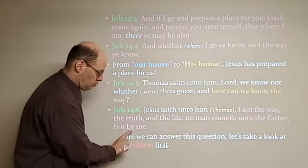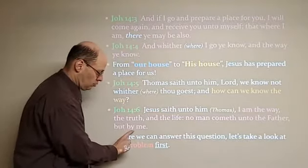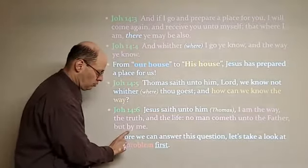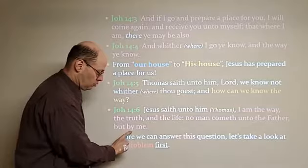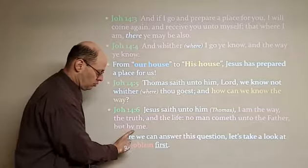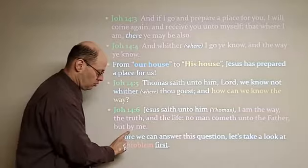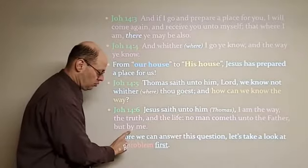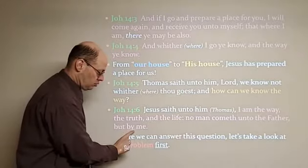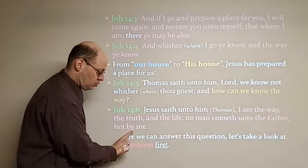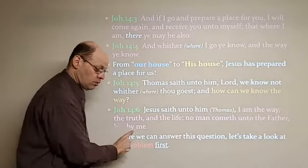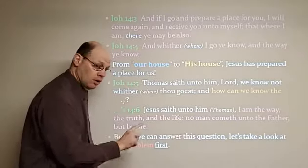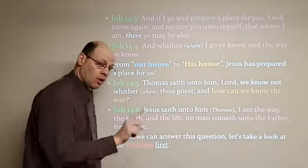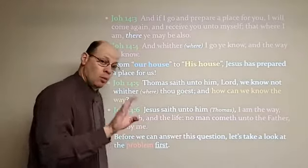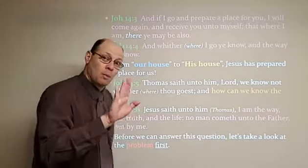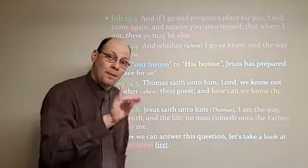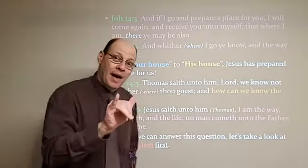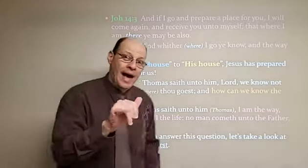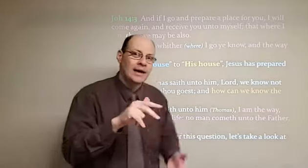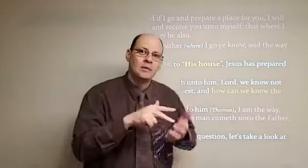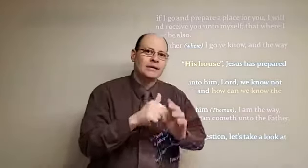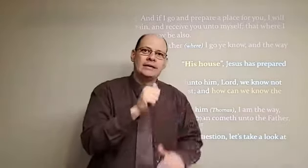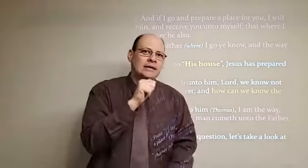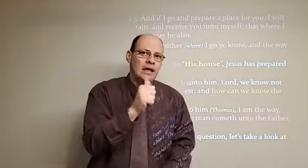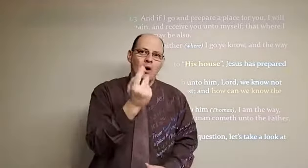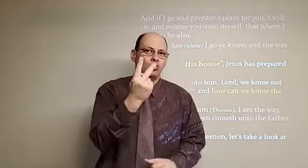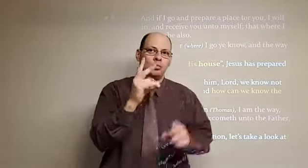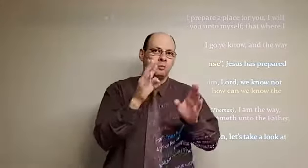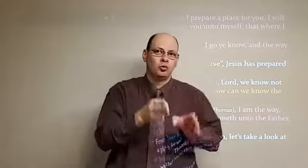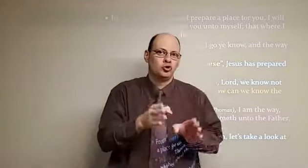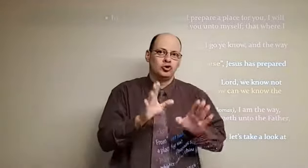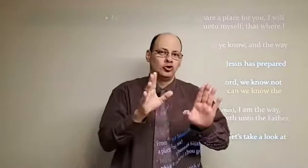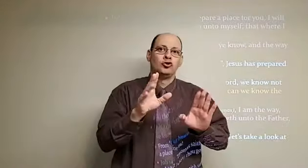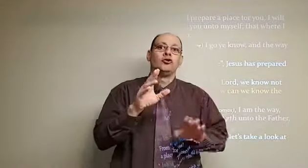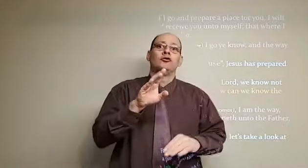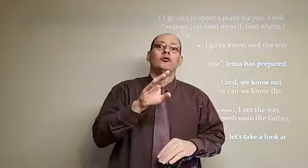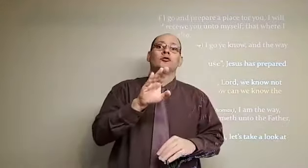by me be why it does not mean to